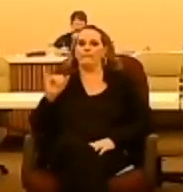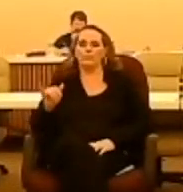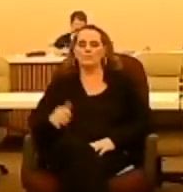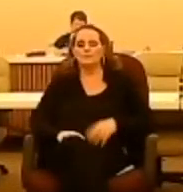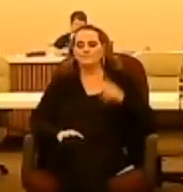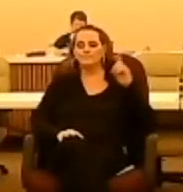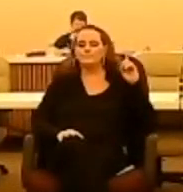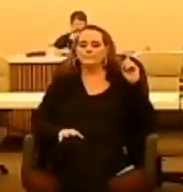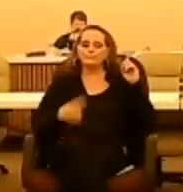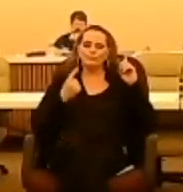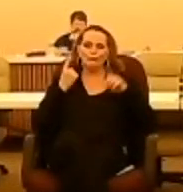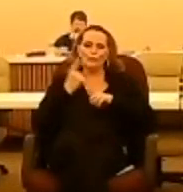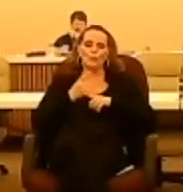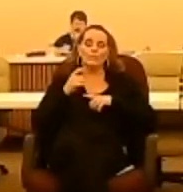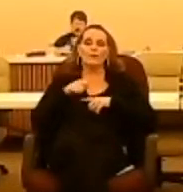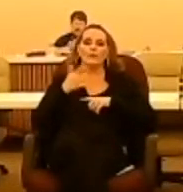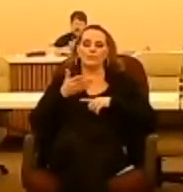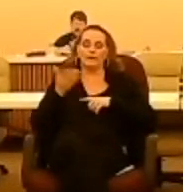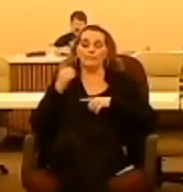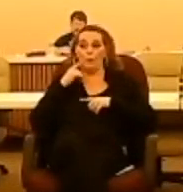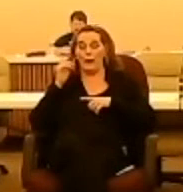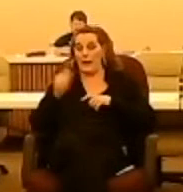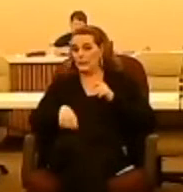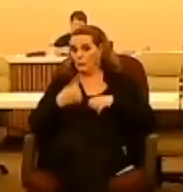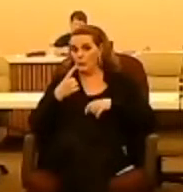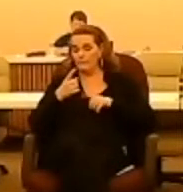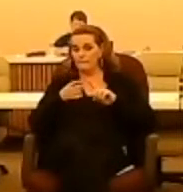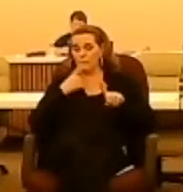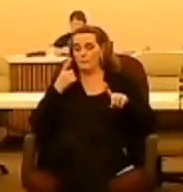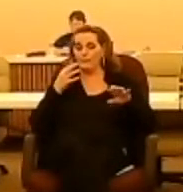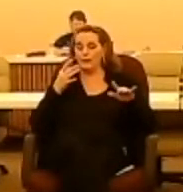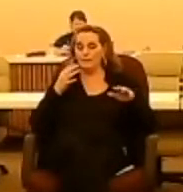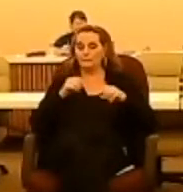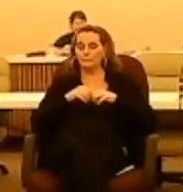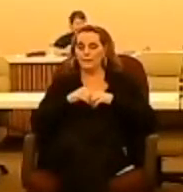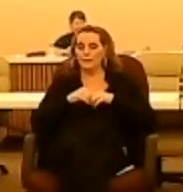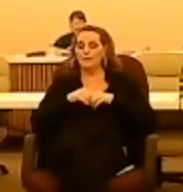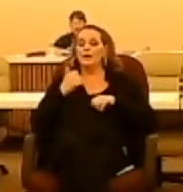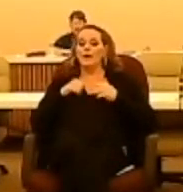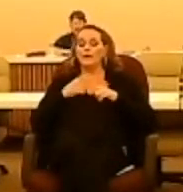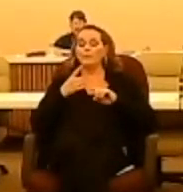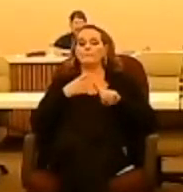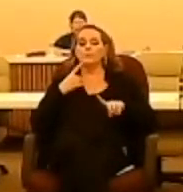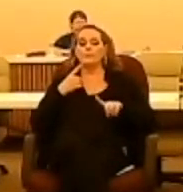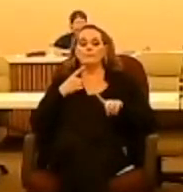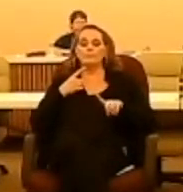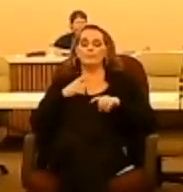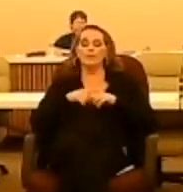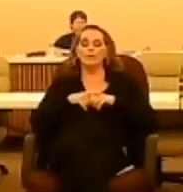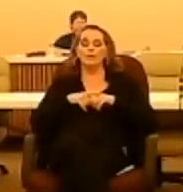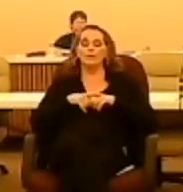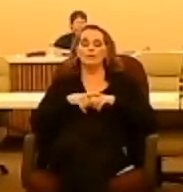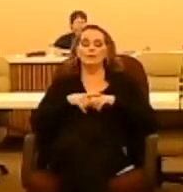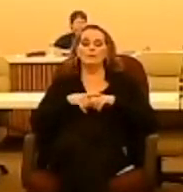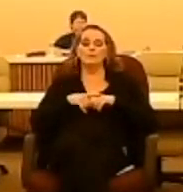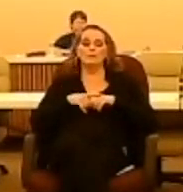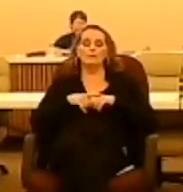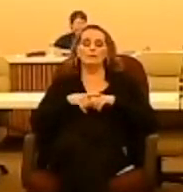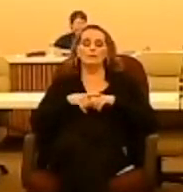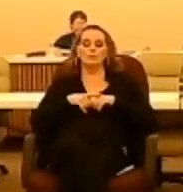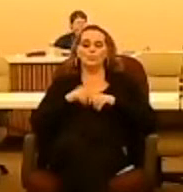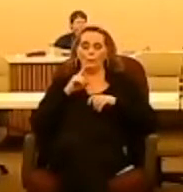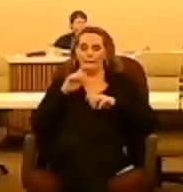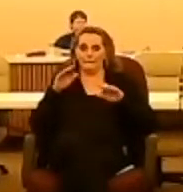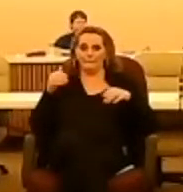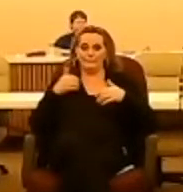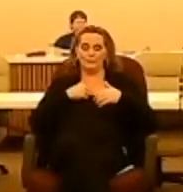that regards, for anybody from we have an invitation from Wilmerite to do